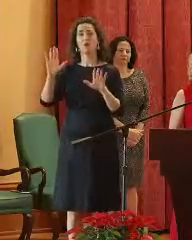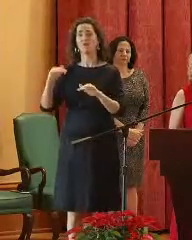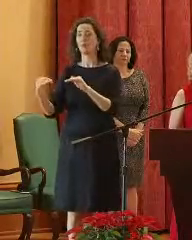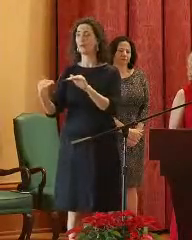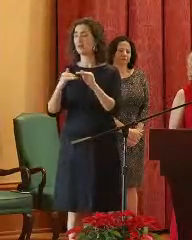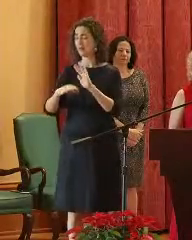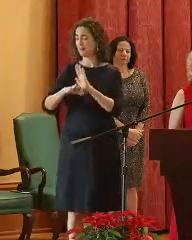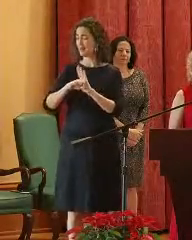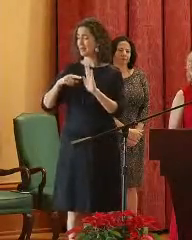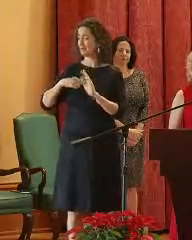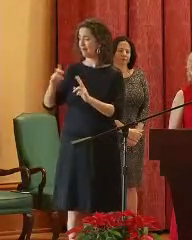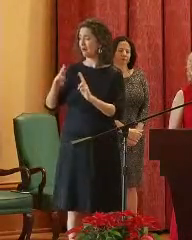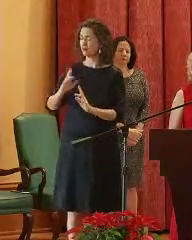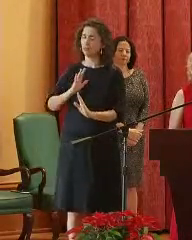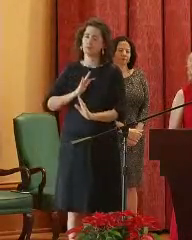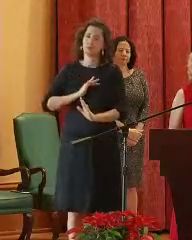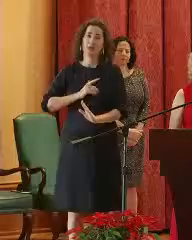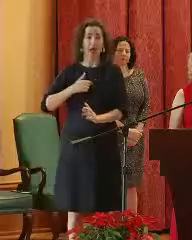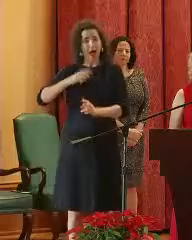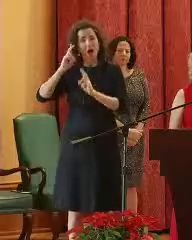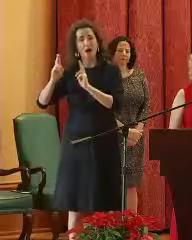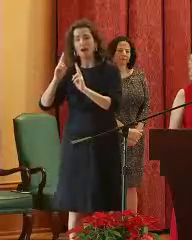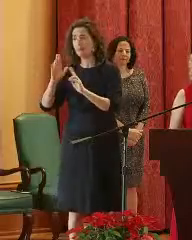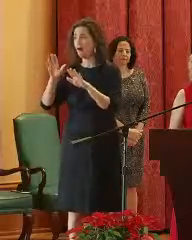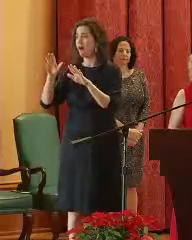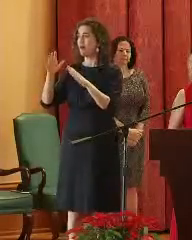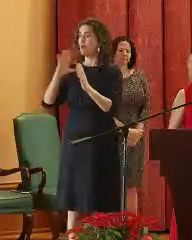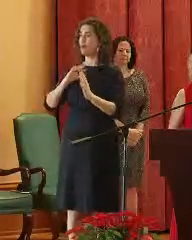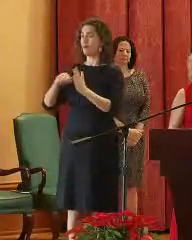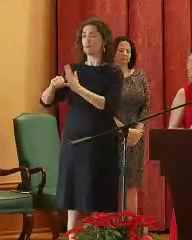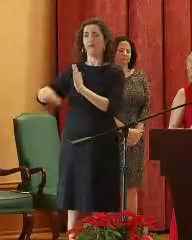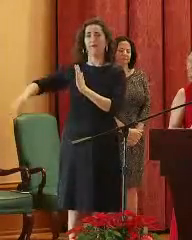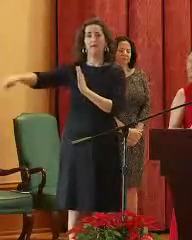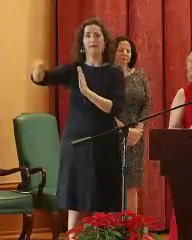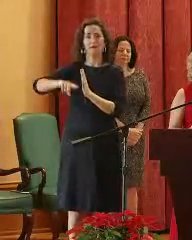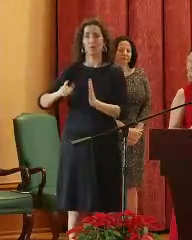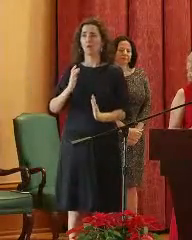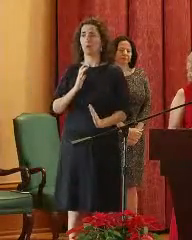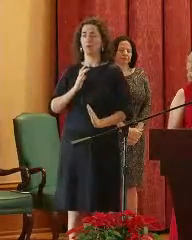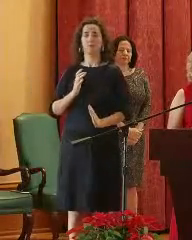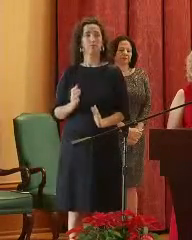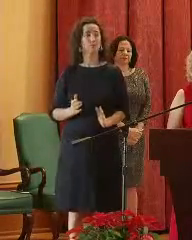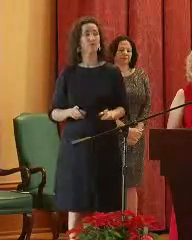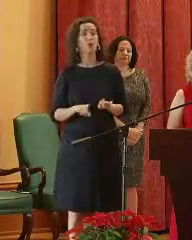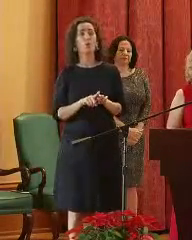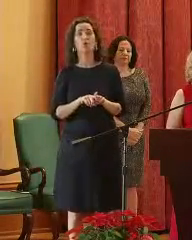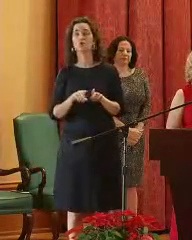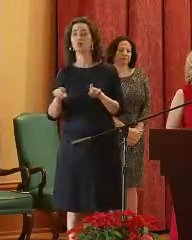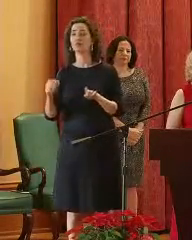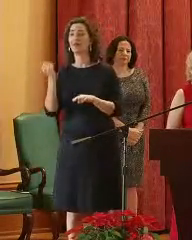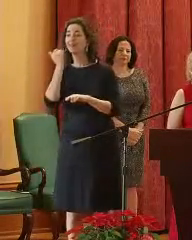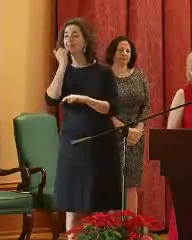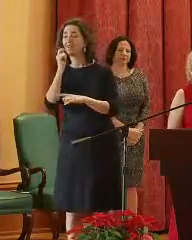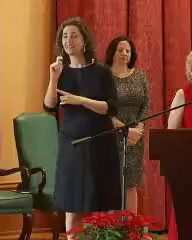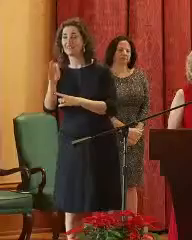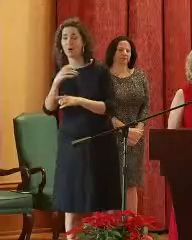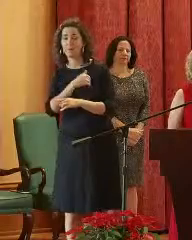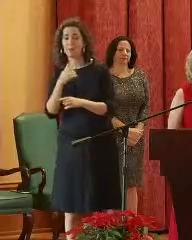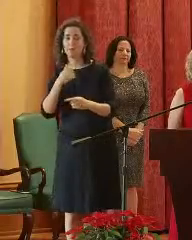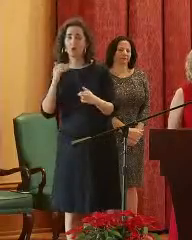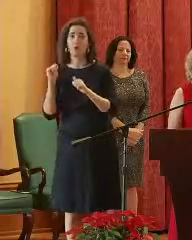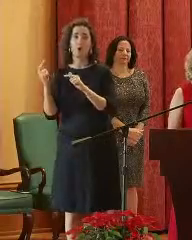peers whom I admire so very much. And I want to thank all of my fellow Dental Task Force